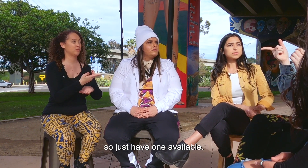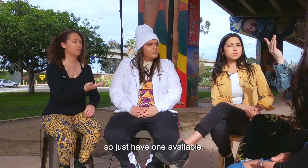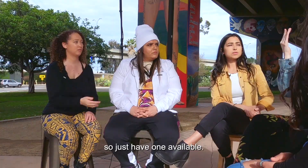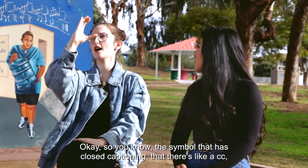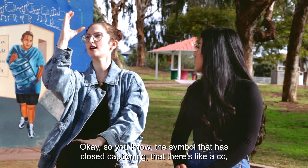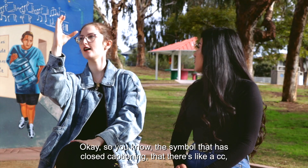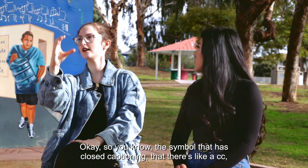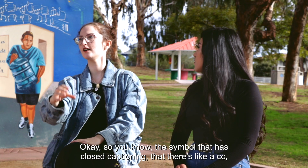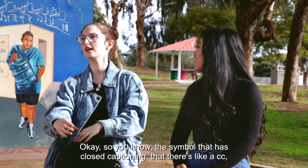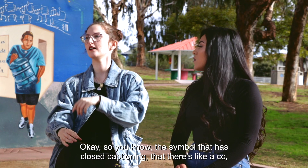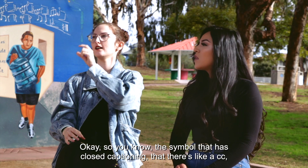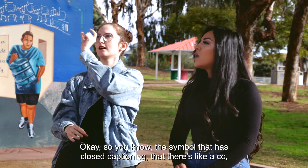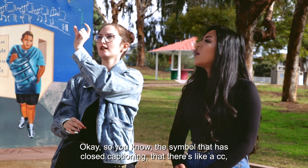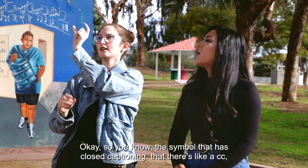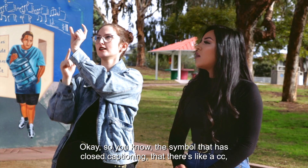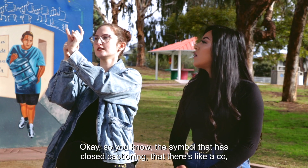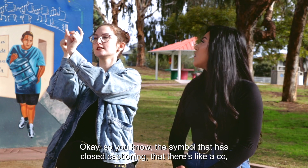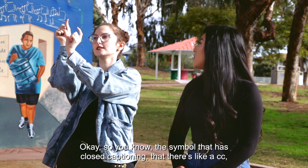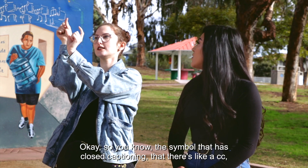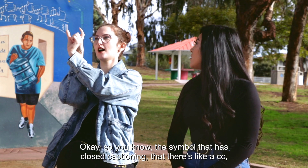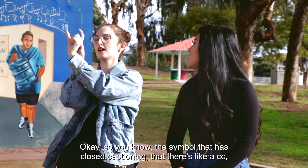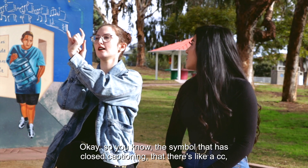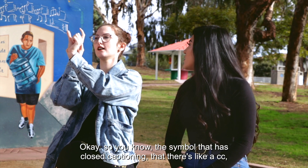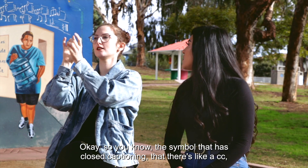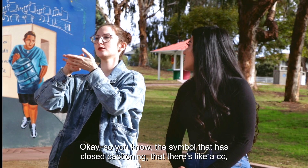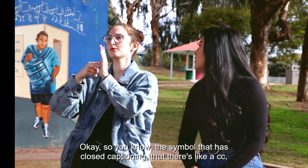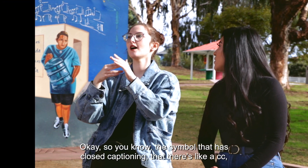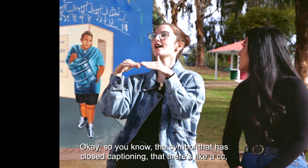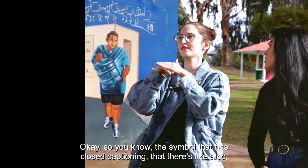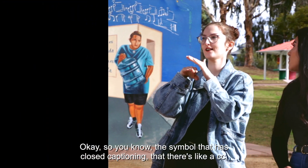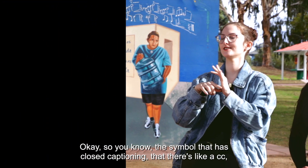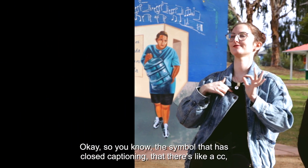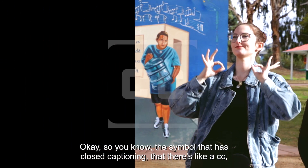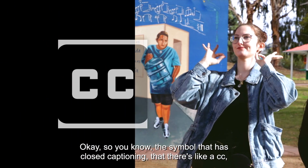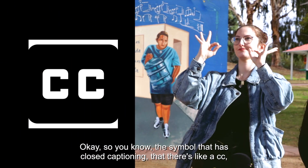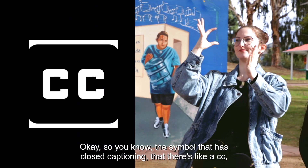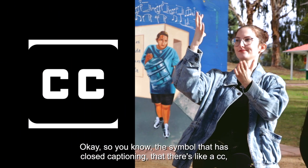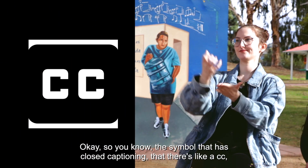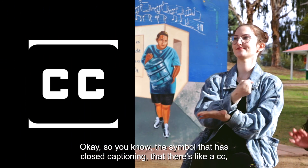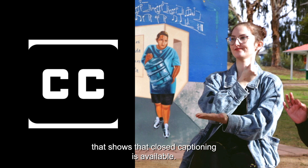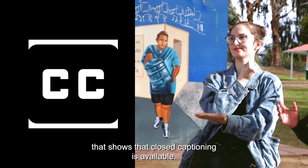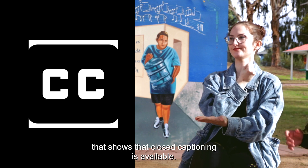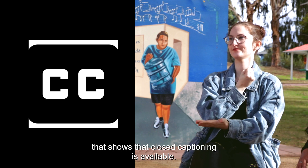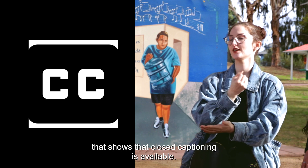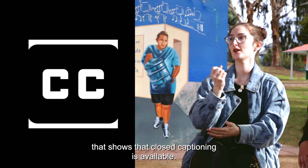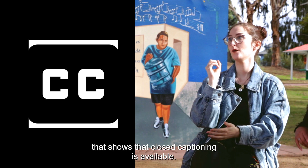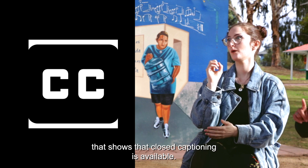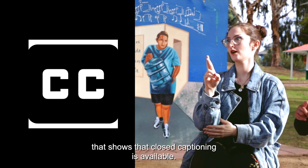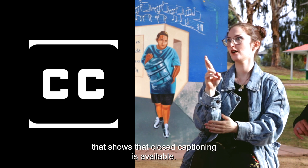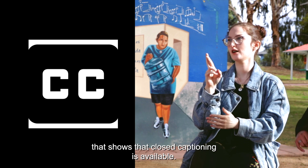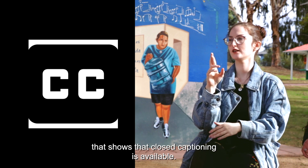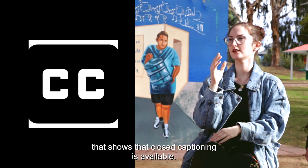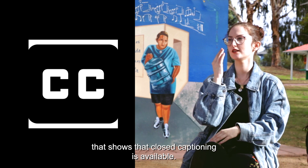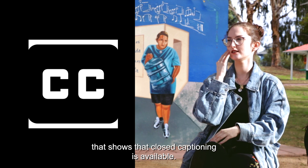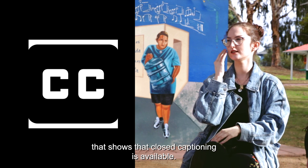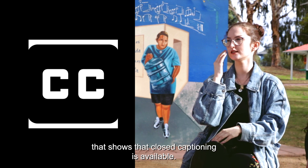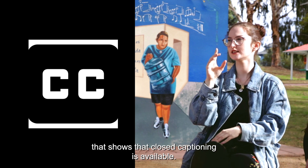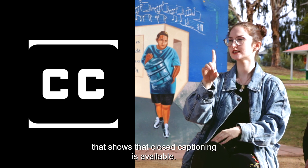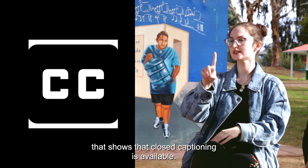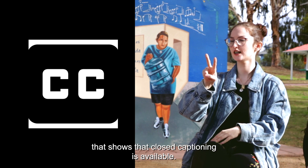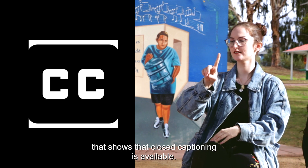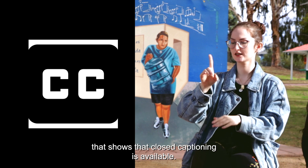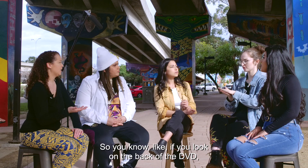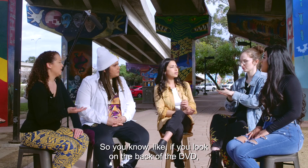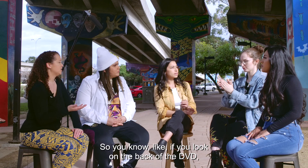available. Okay, so the symbol that has closed captioning on it, there's like a CC that shows that closed captioning